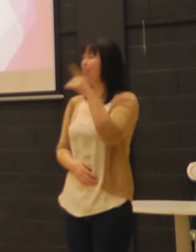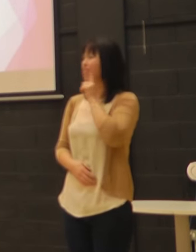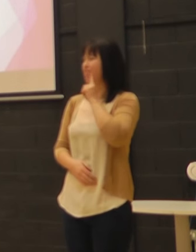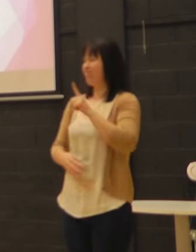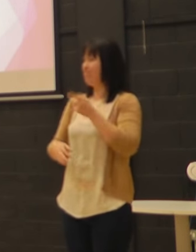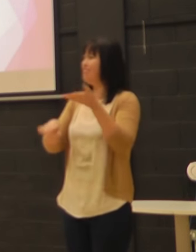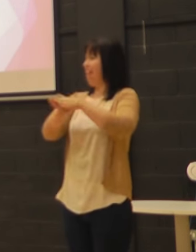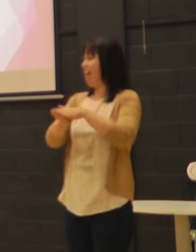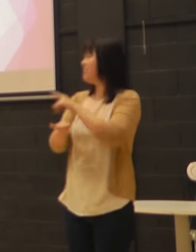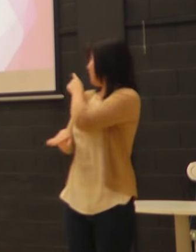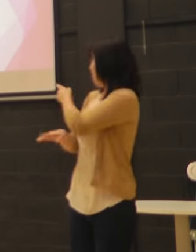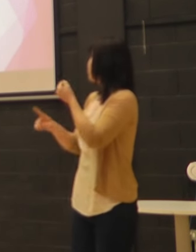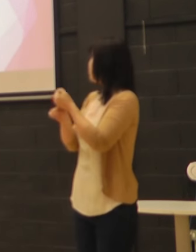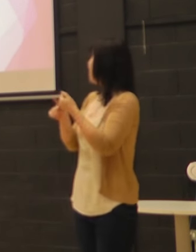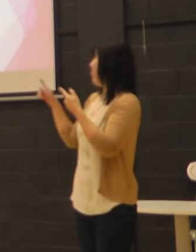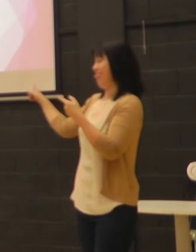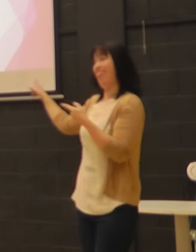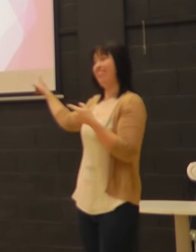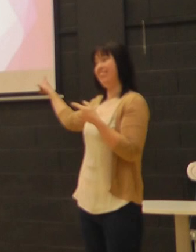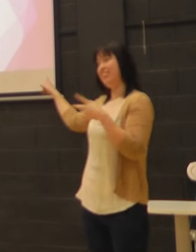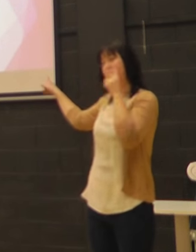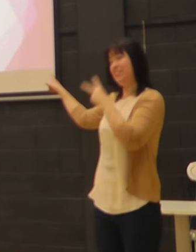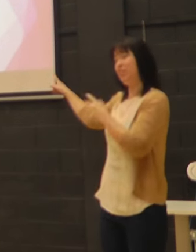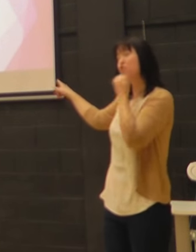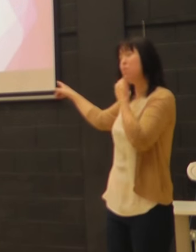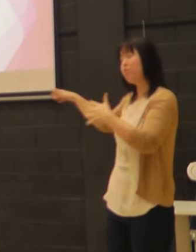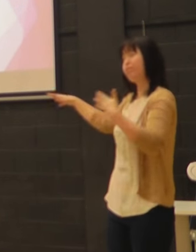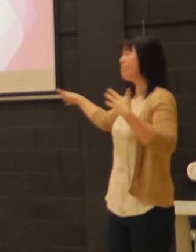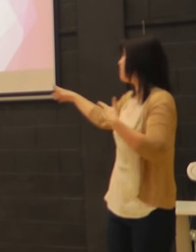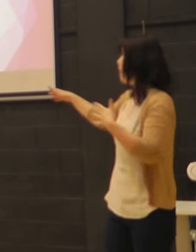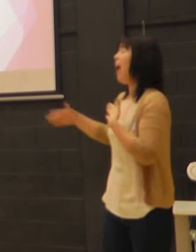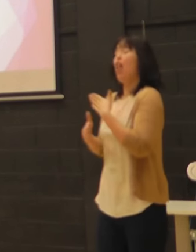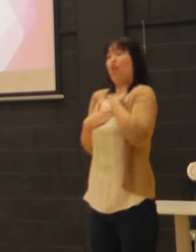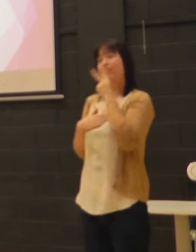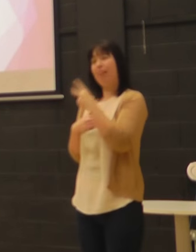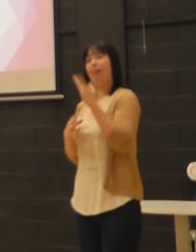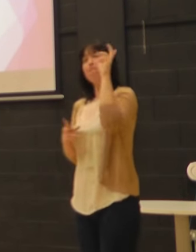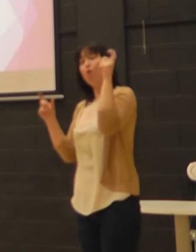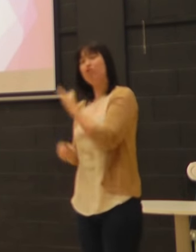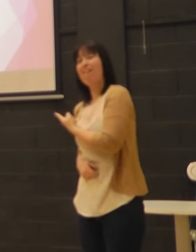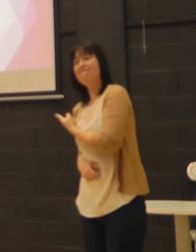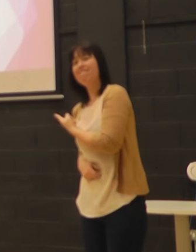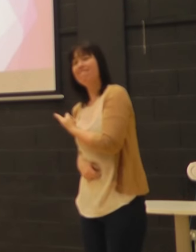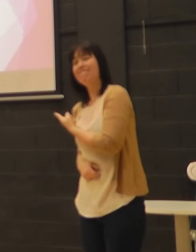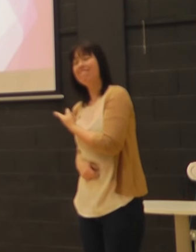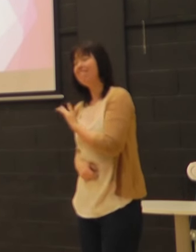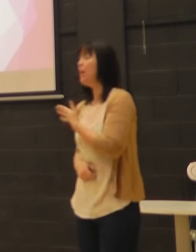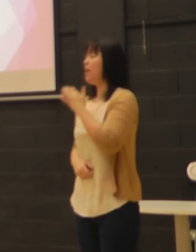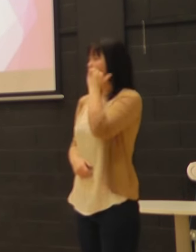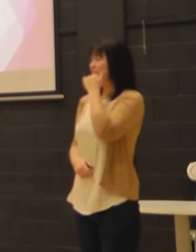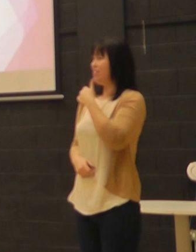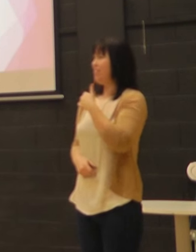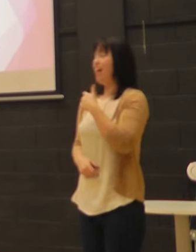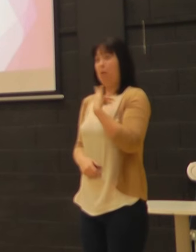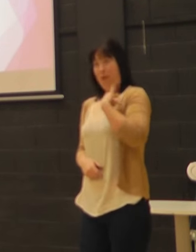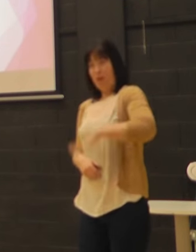it is that photograph, which I think is fantastic. I love looking at that photograph because it makes me... I grew